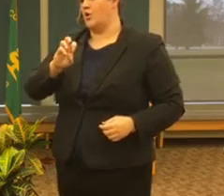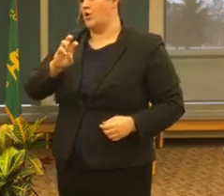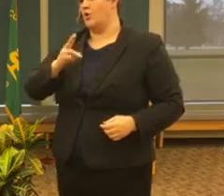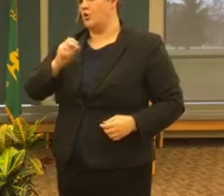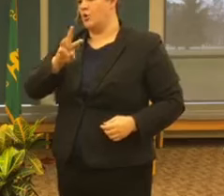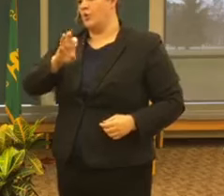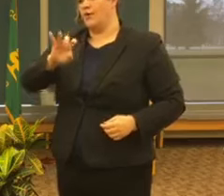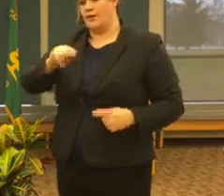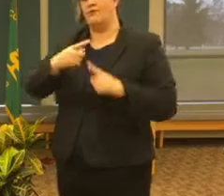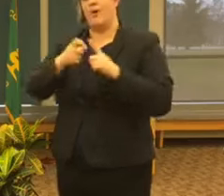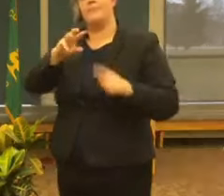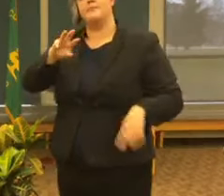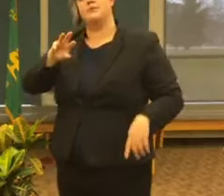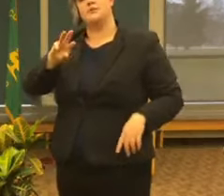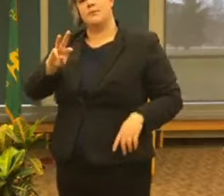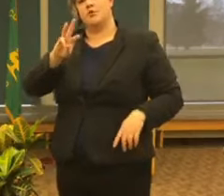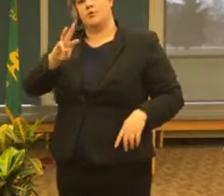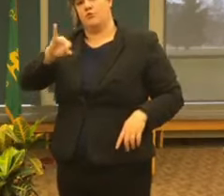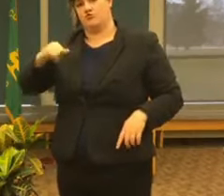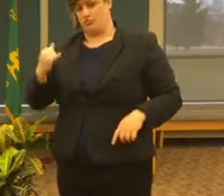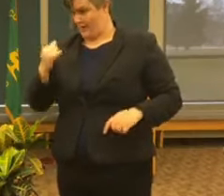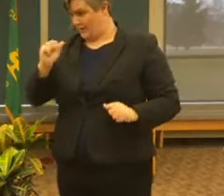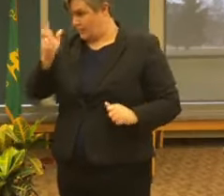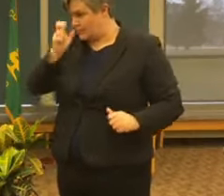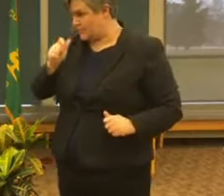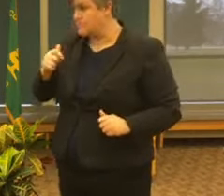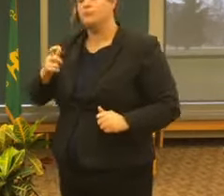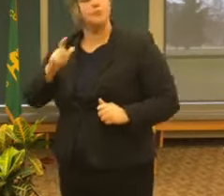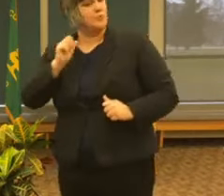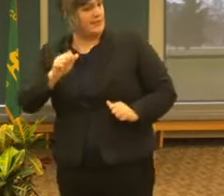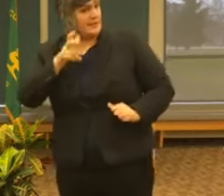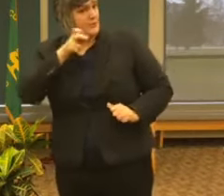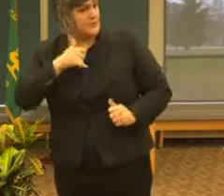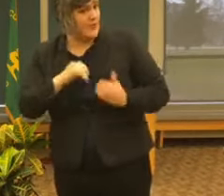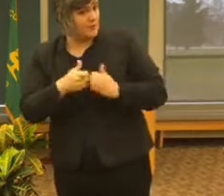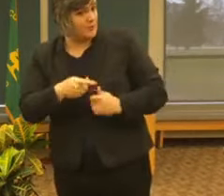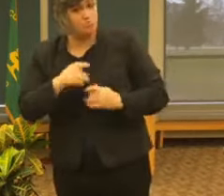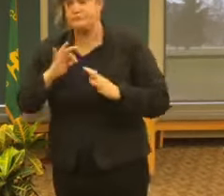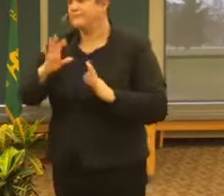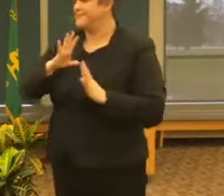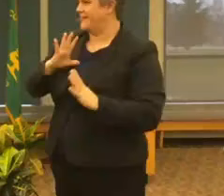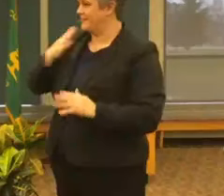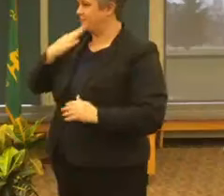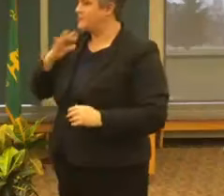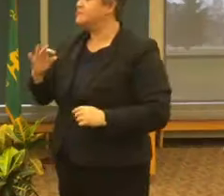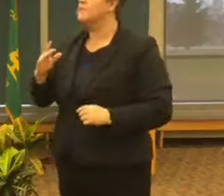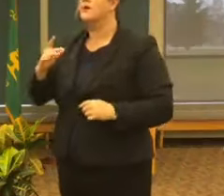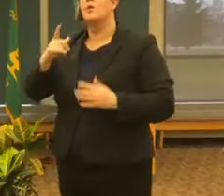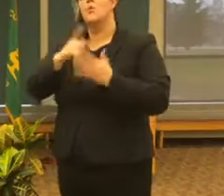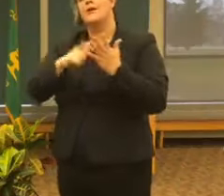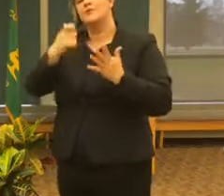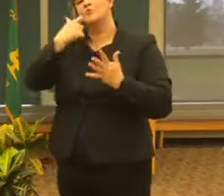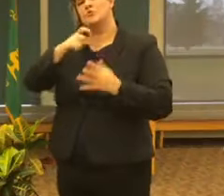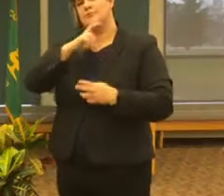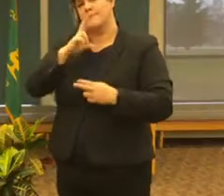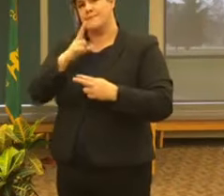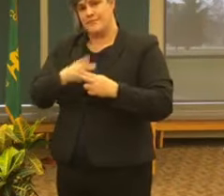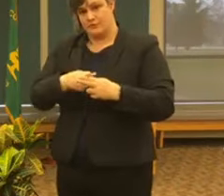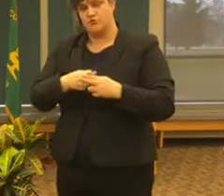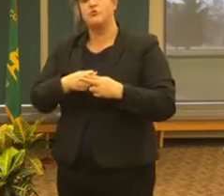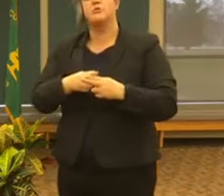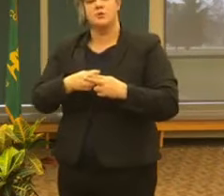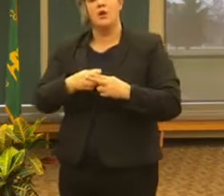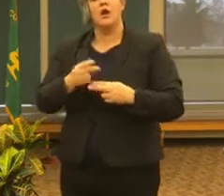Can you hear me? We can, John. How are you? Doing well, thank you. Along the lines of what you just talked about, and